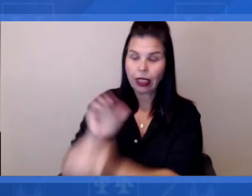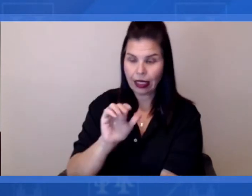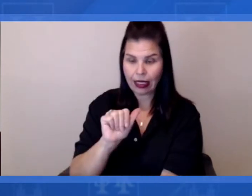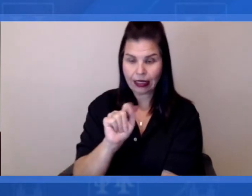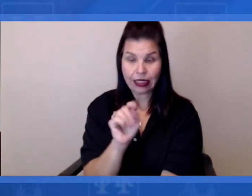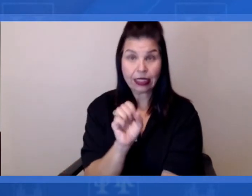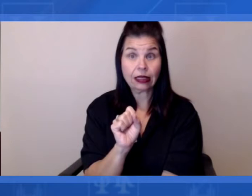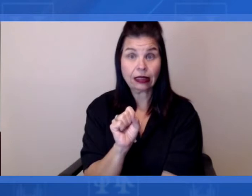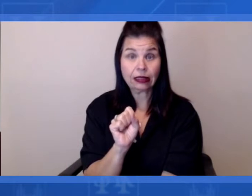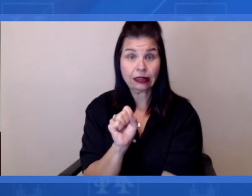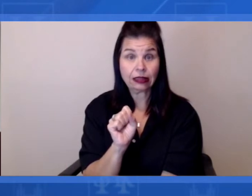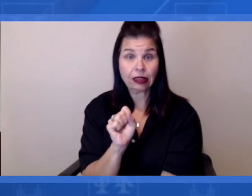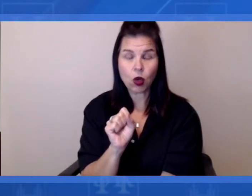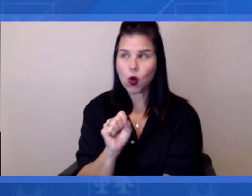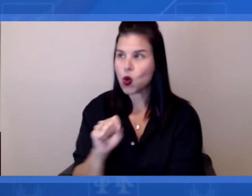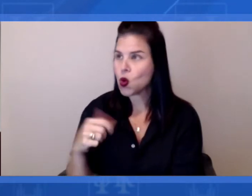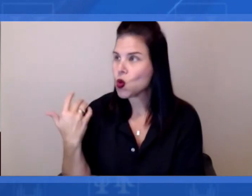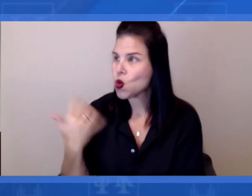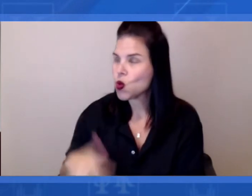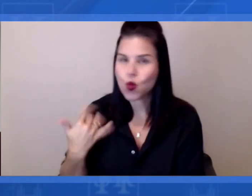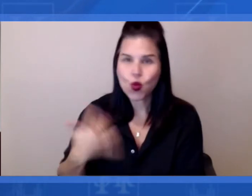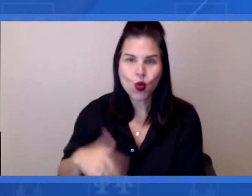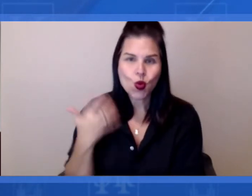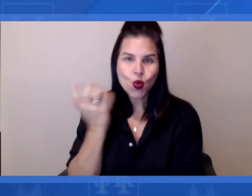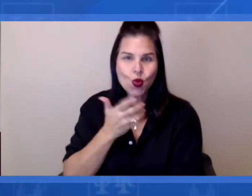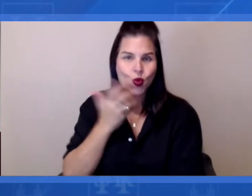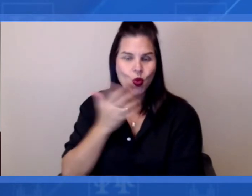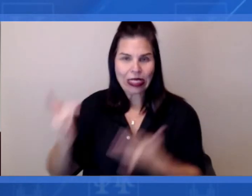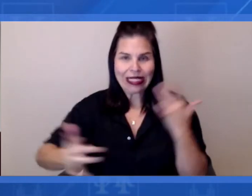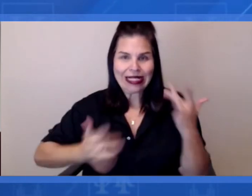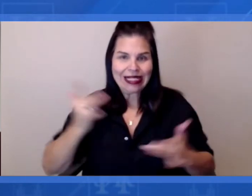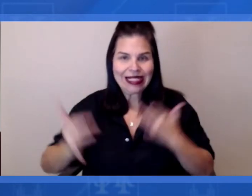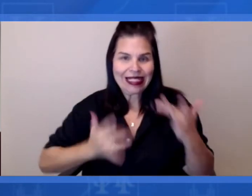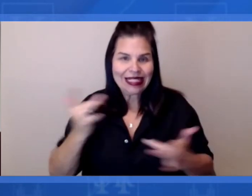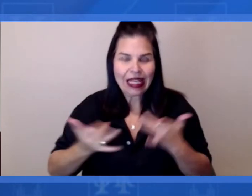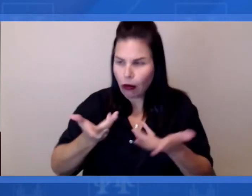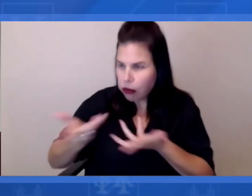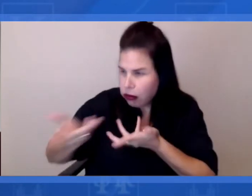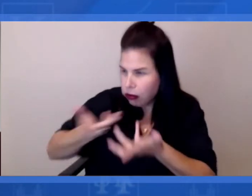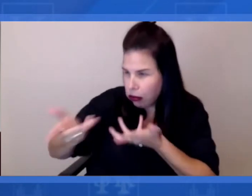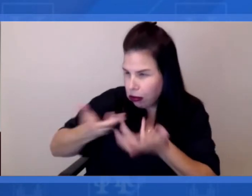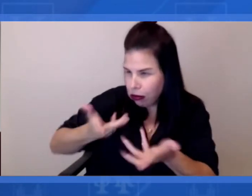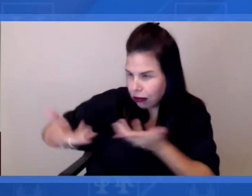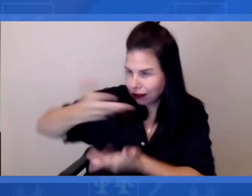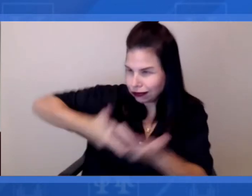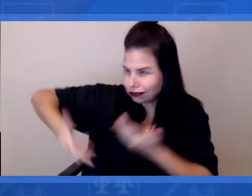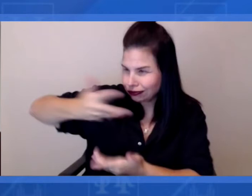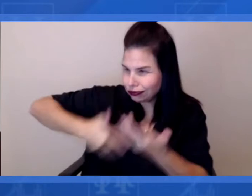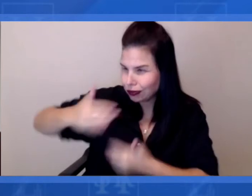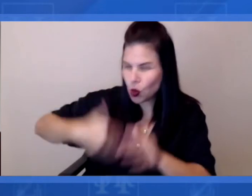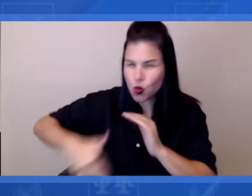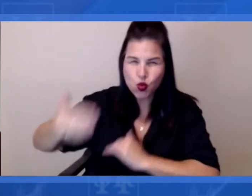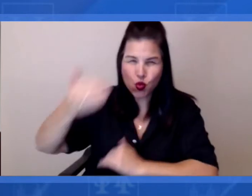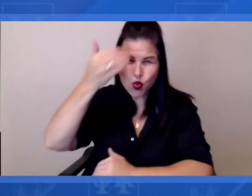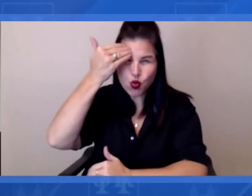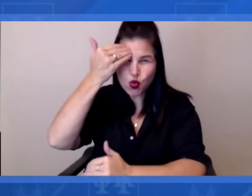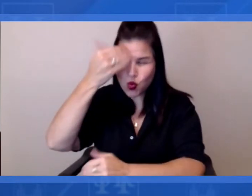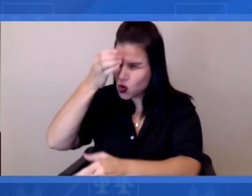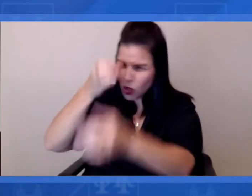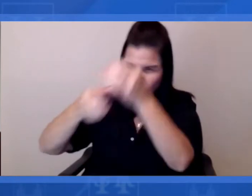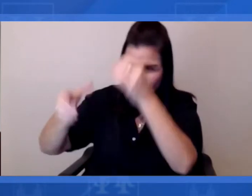ATS was very excited to work with these knowledgeable and experienced experts.